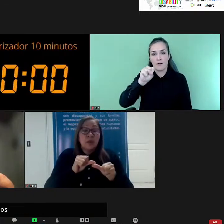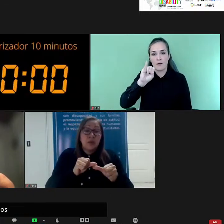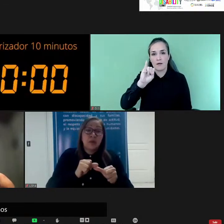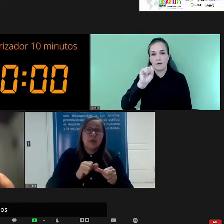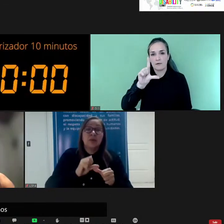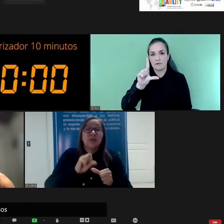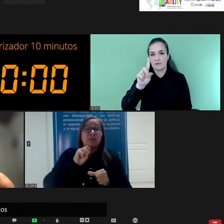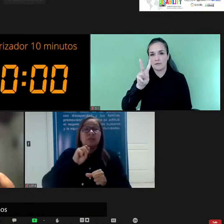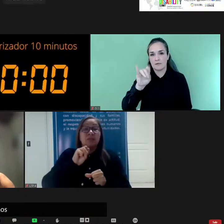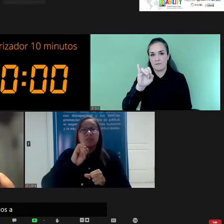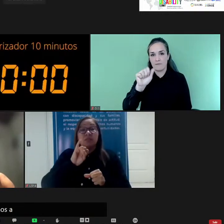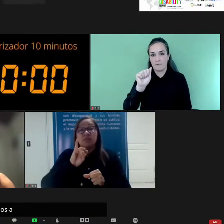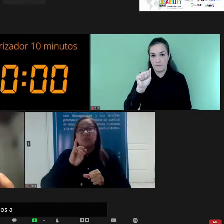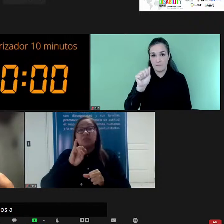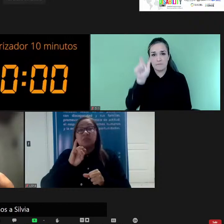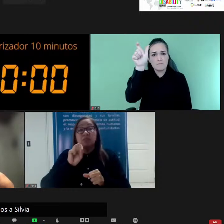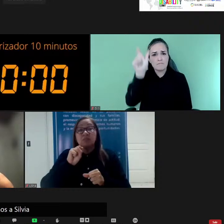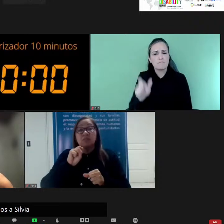sylvia